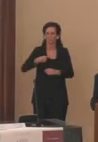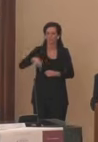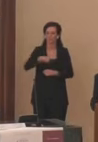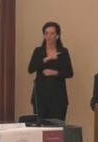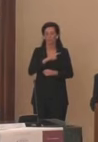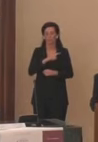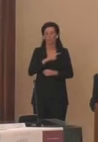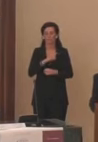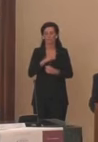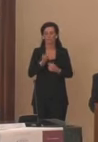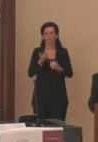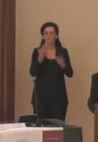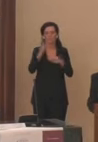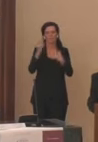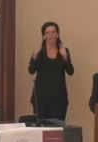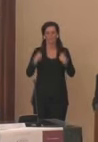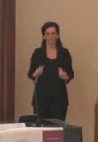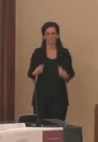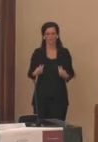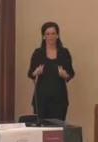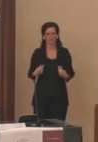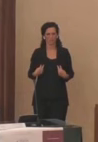Acinelli from Peru.